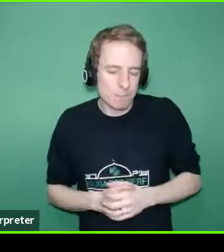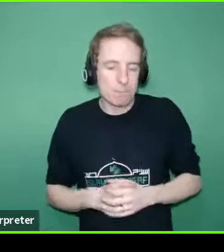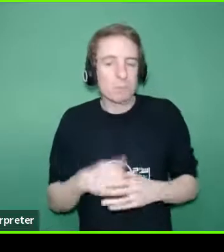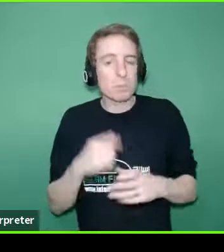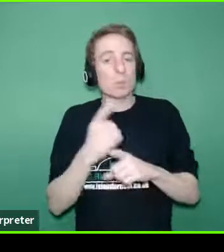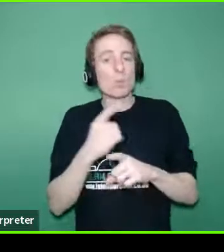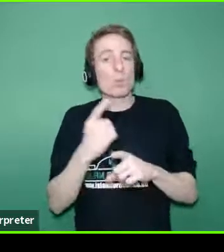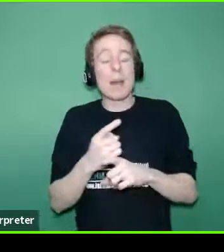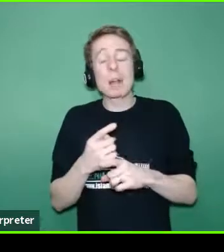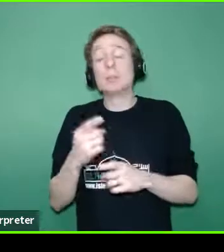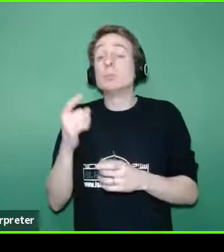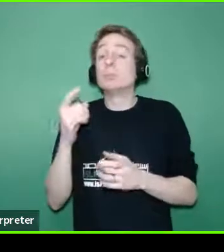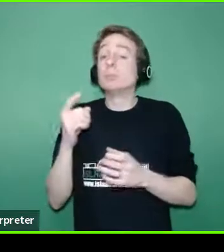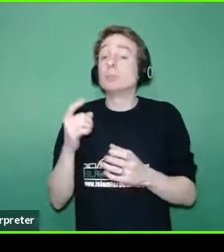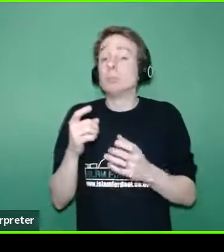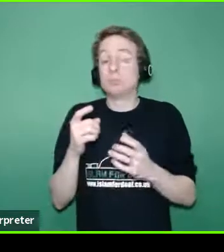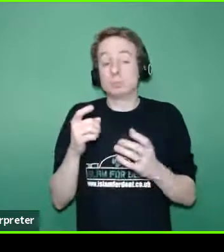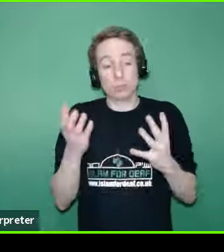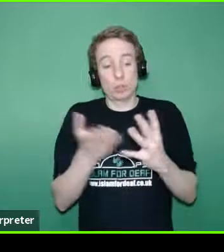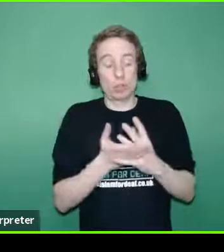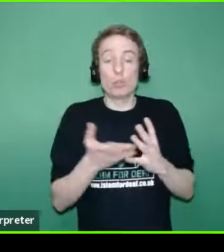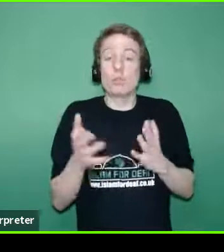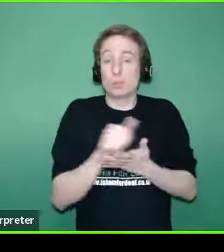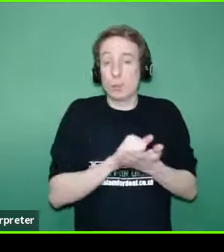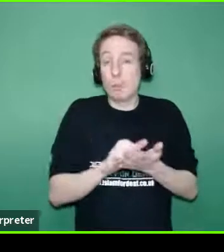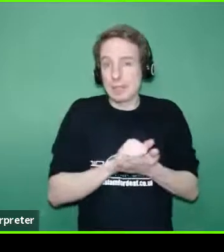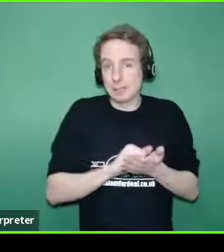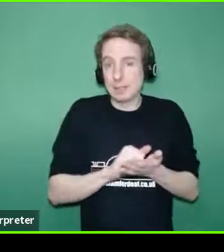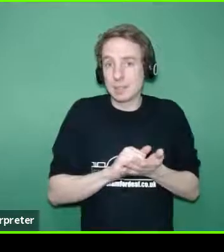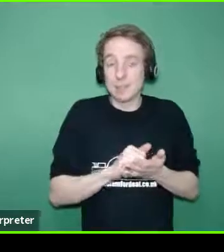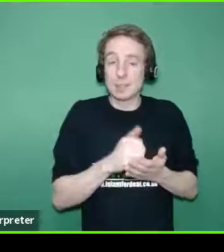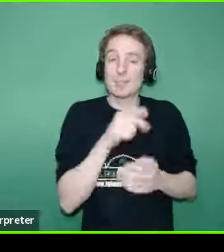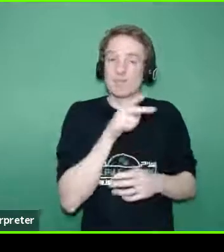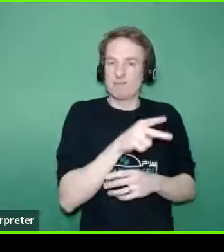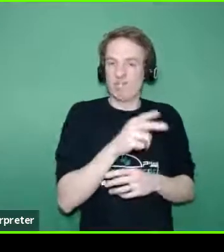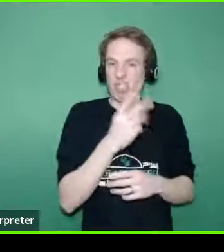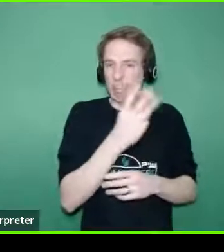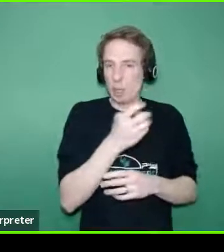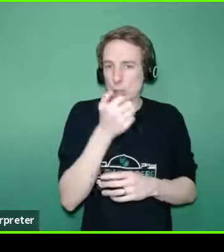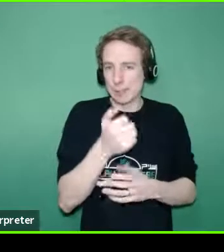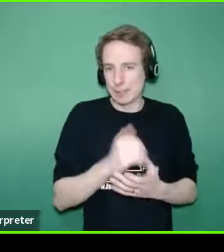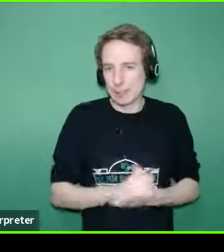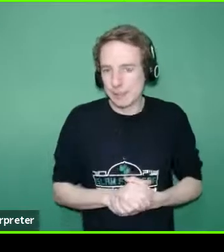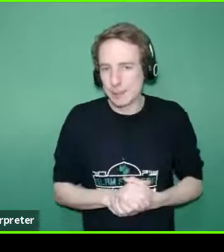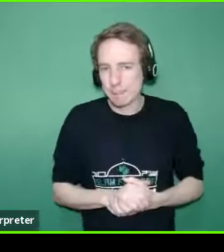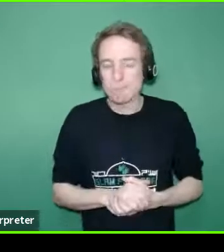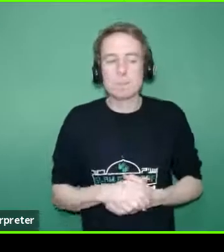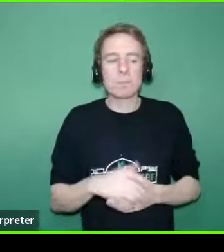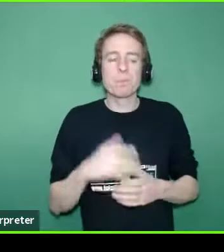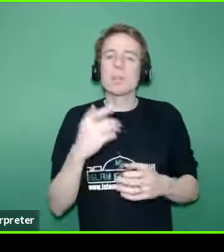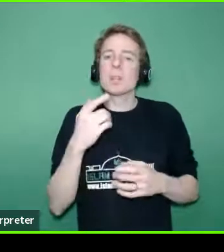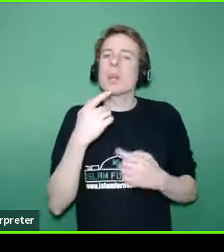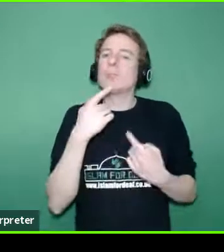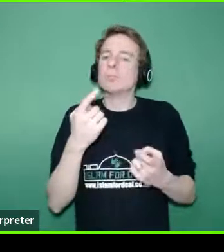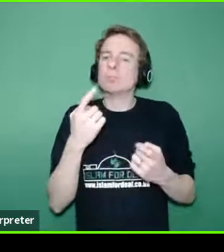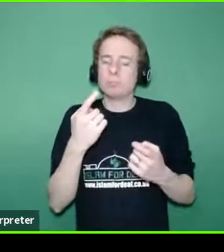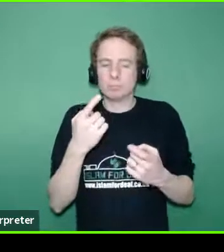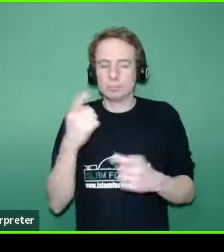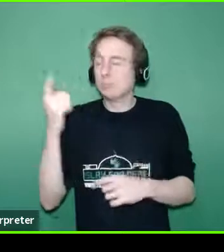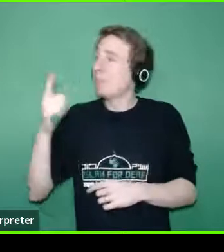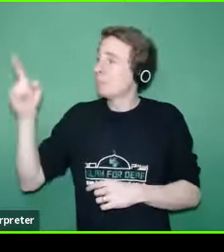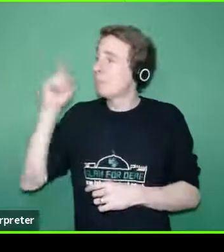Surah At-Tawbah, in verse number 36. He mentions where he says that which means,